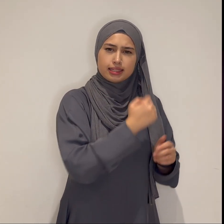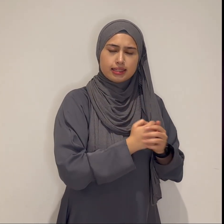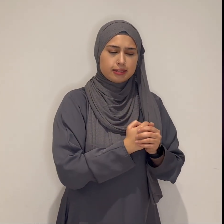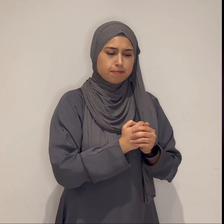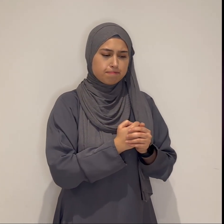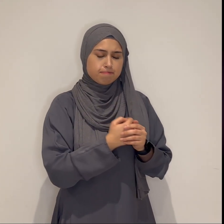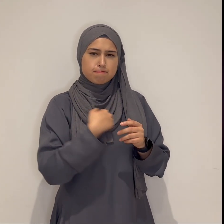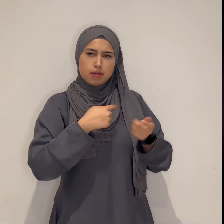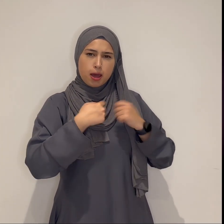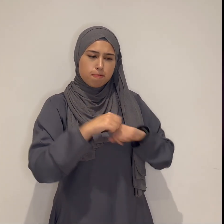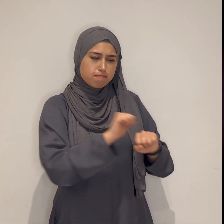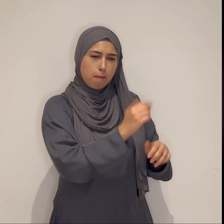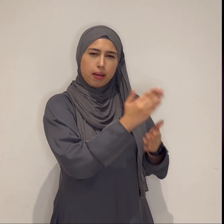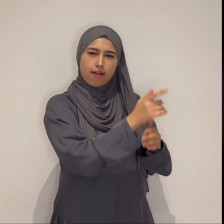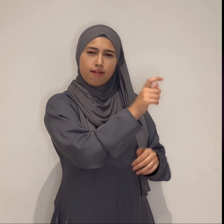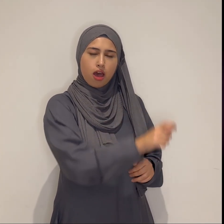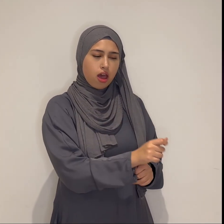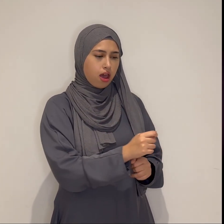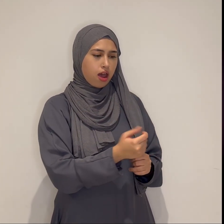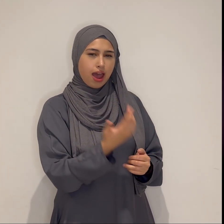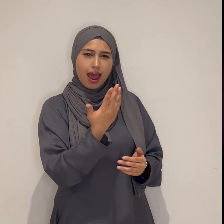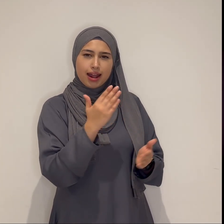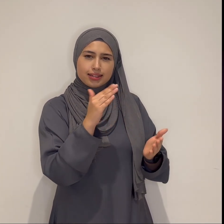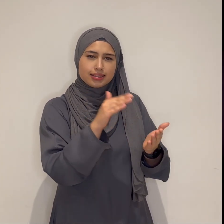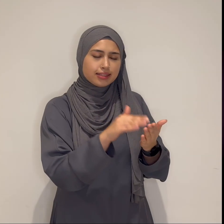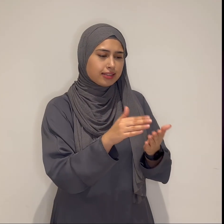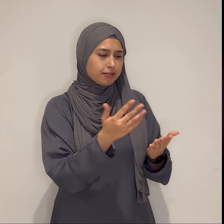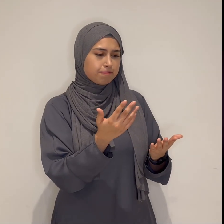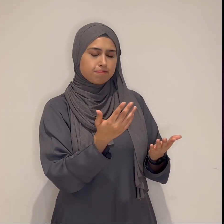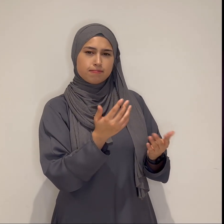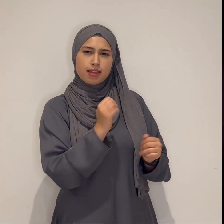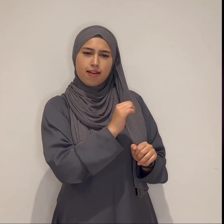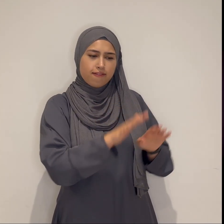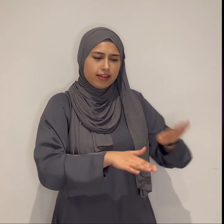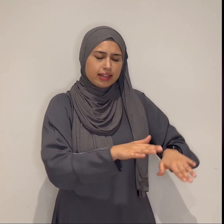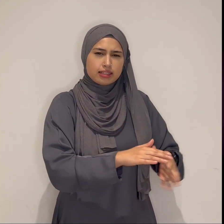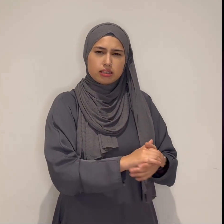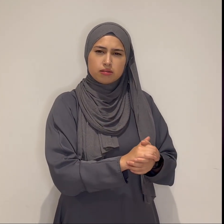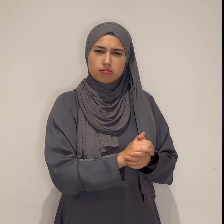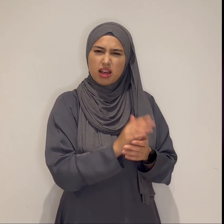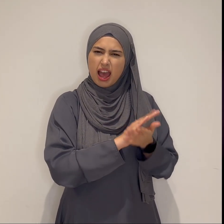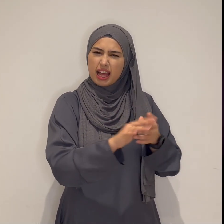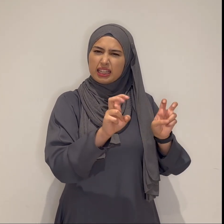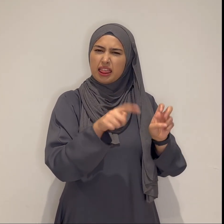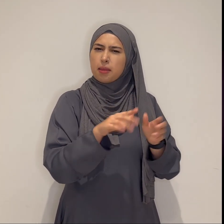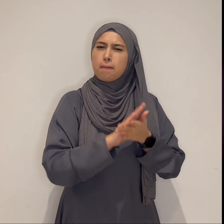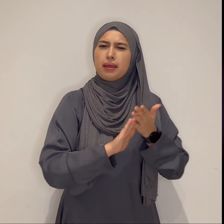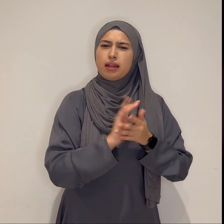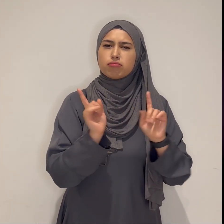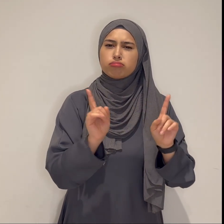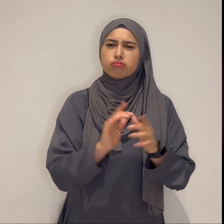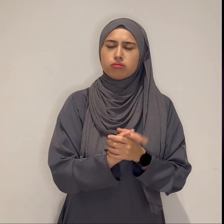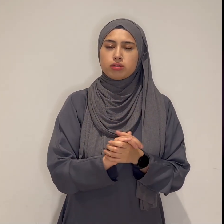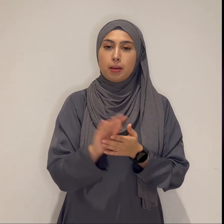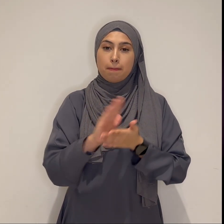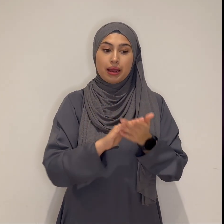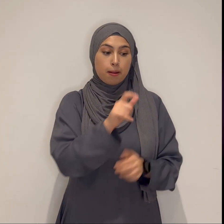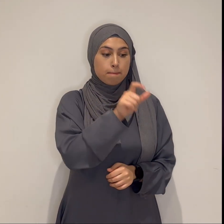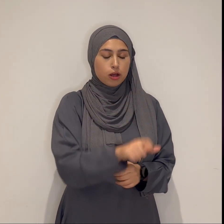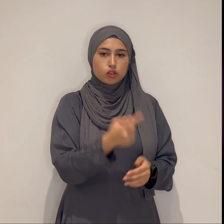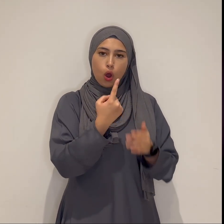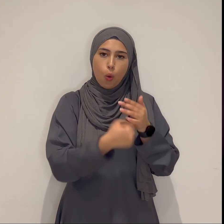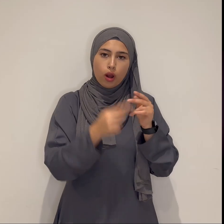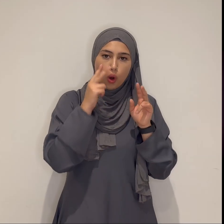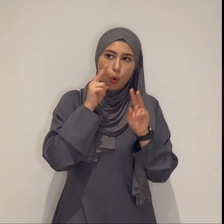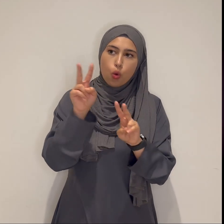hand by which the believer touches, the leg by which the believer walks. What does this hadith mean? The person only looks at that which pleases Allah subhanahu